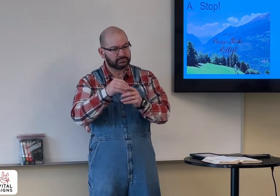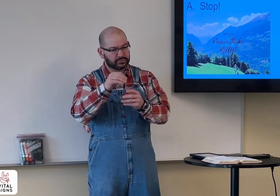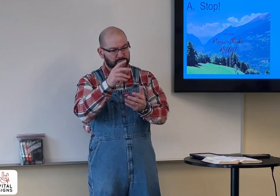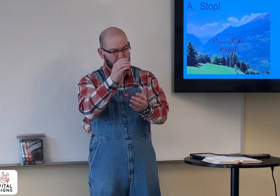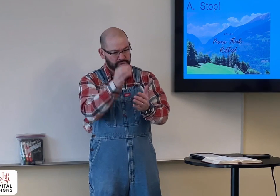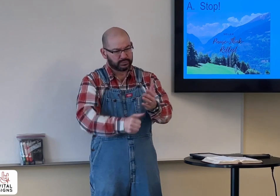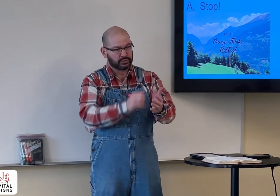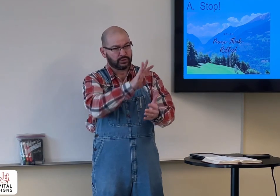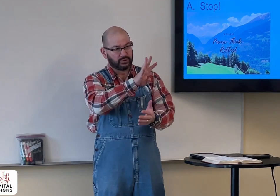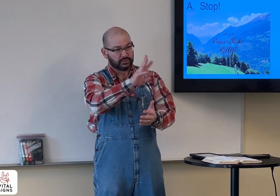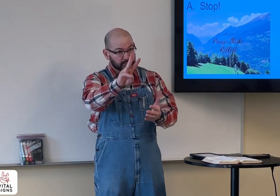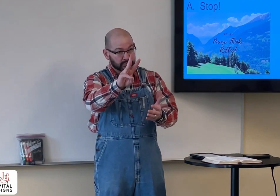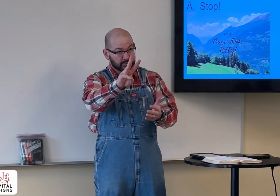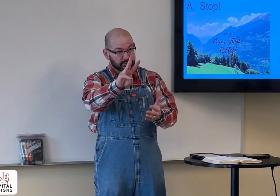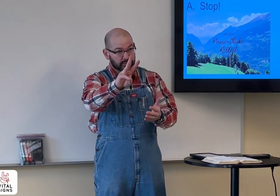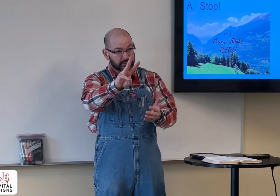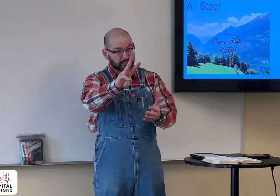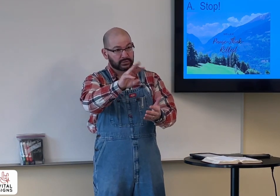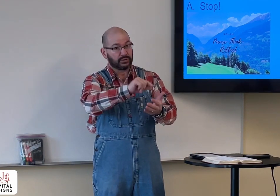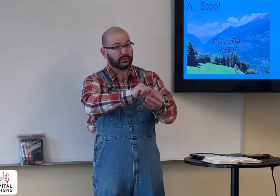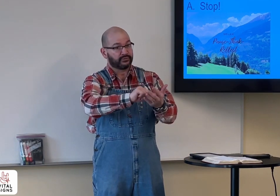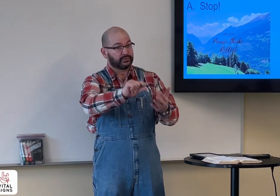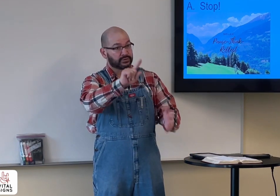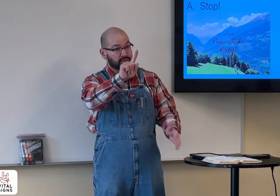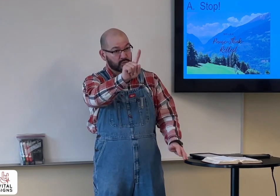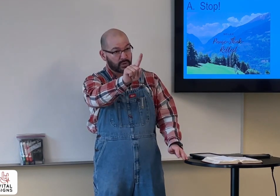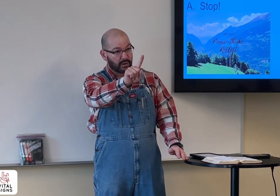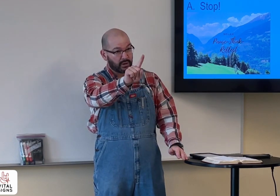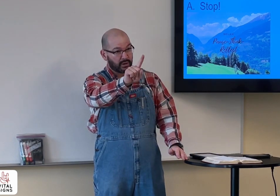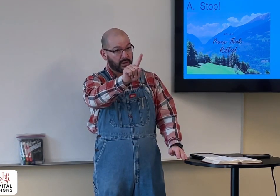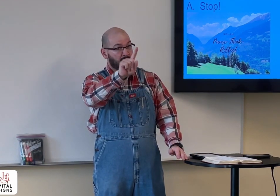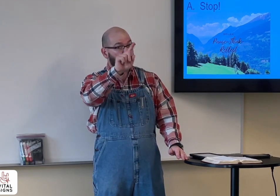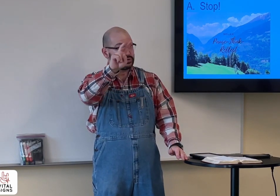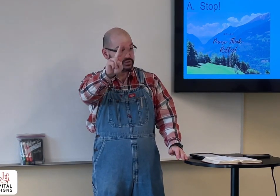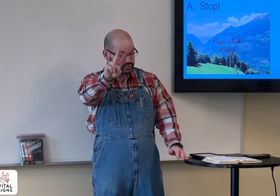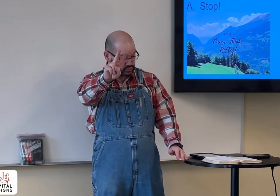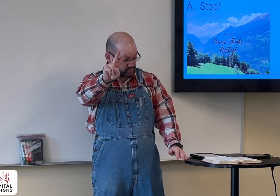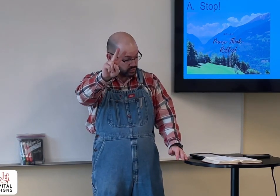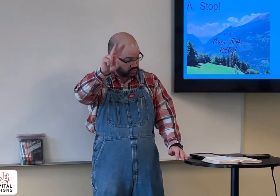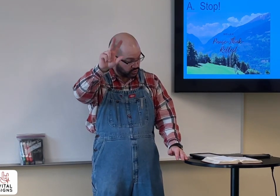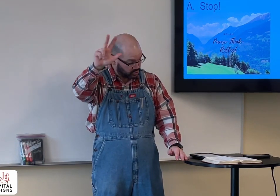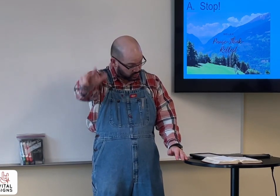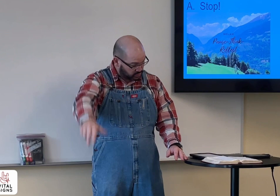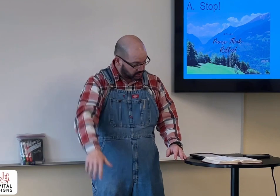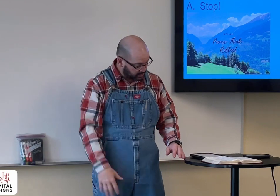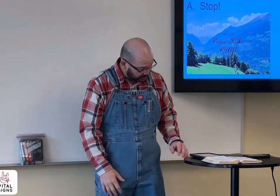In chapter 46, verse 1 and 2 and